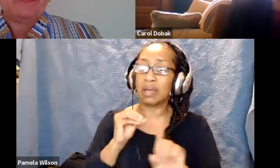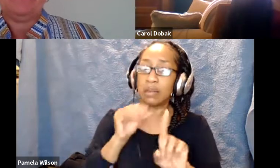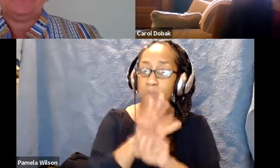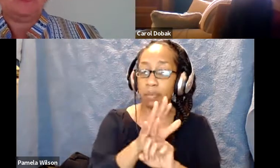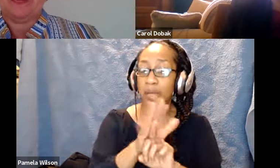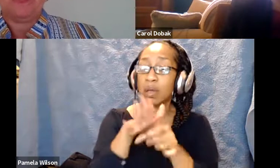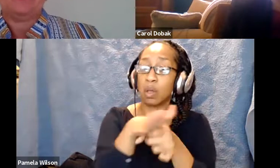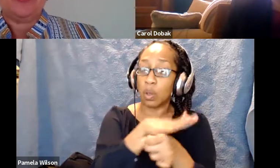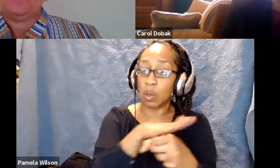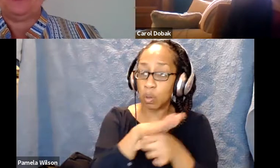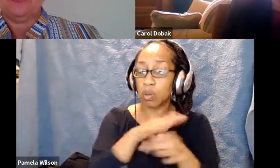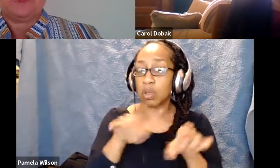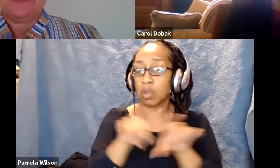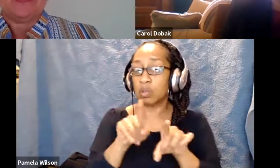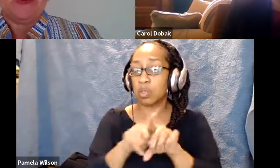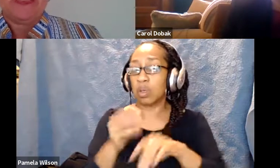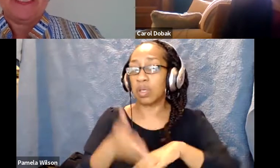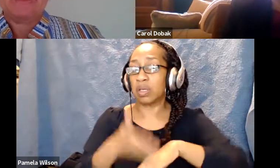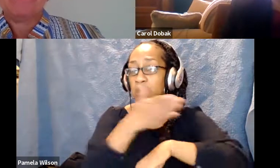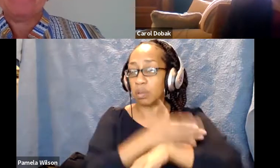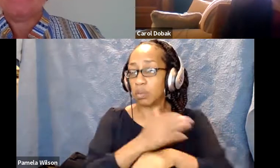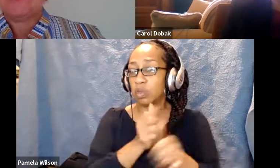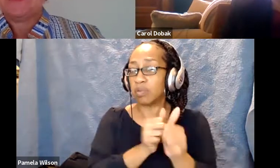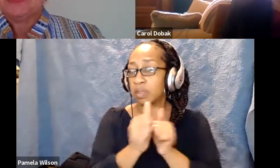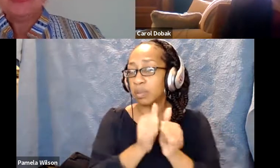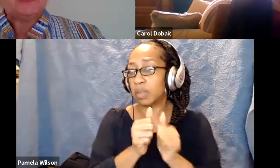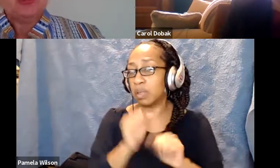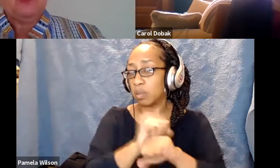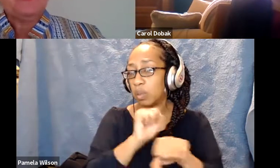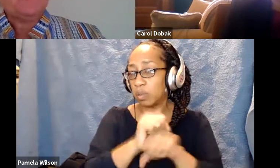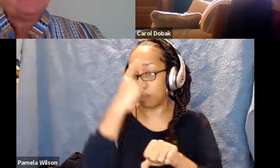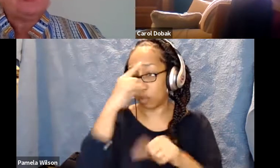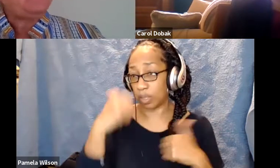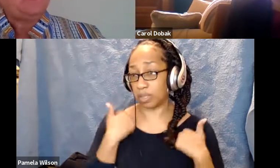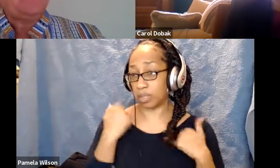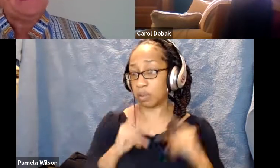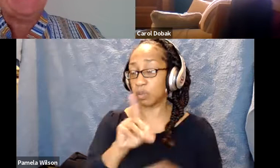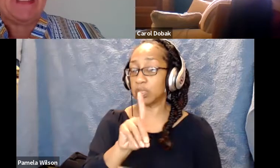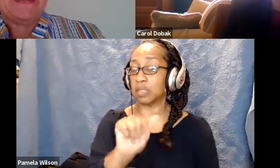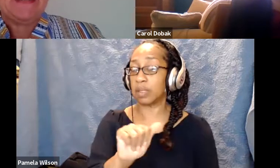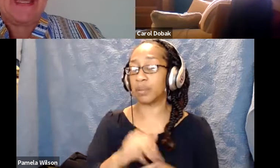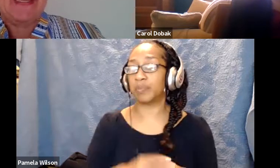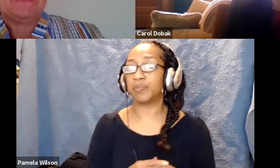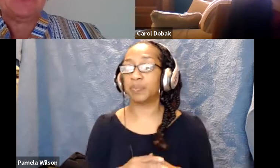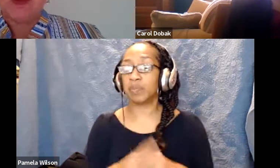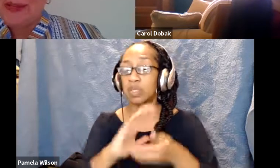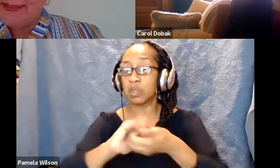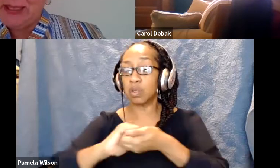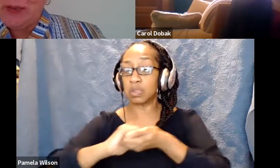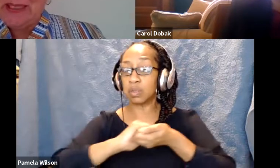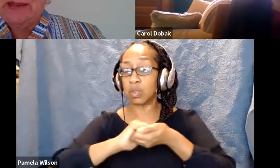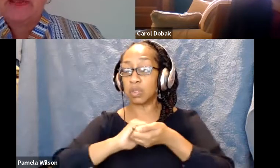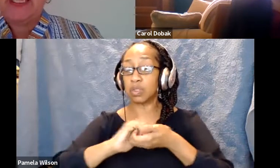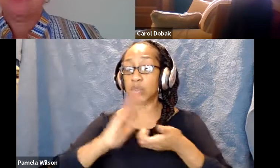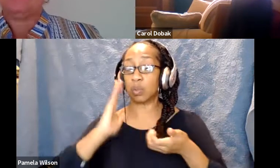improve competitive integrated employment for youth with disabilities. So these partnerships will recognize that